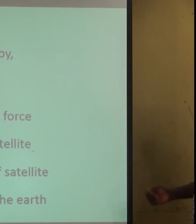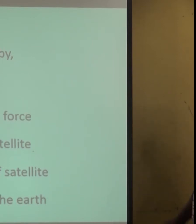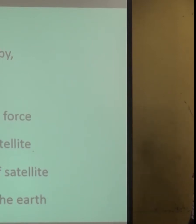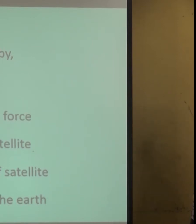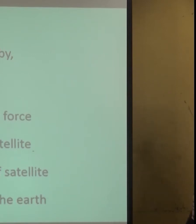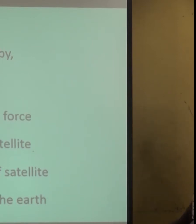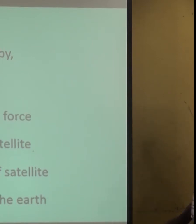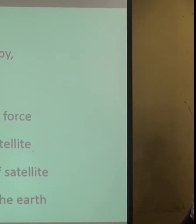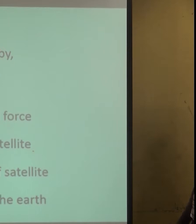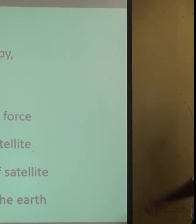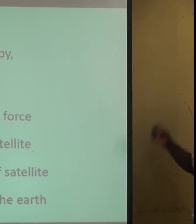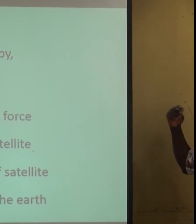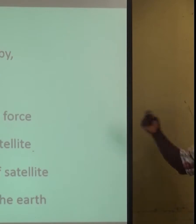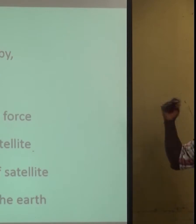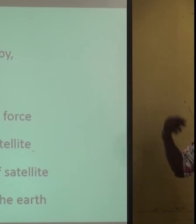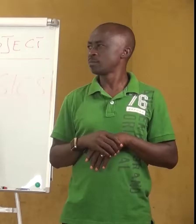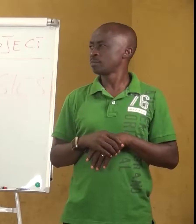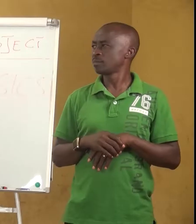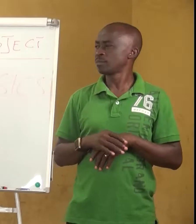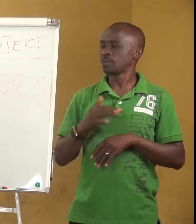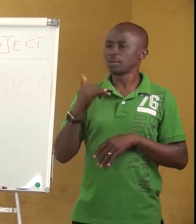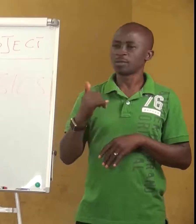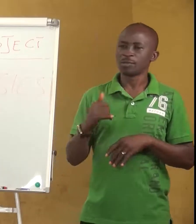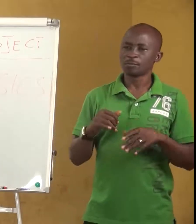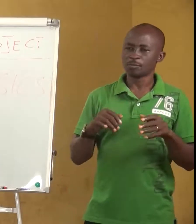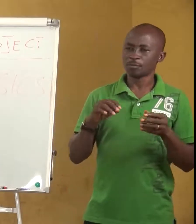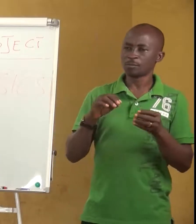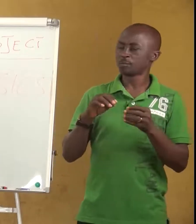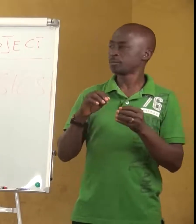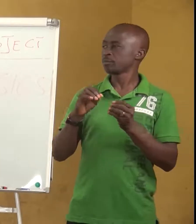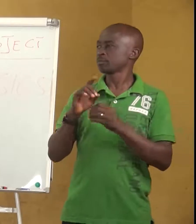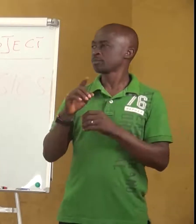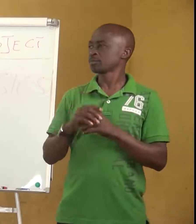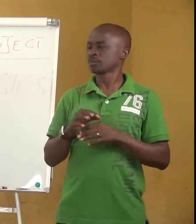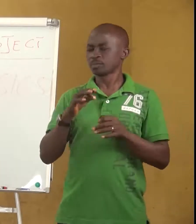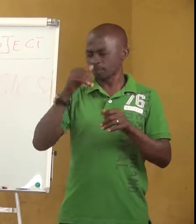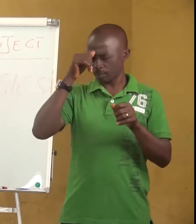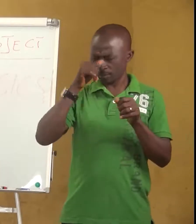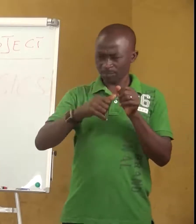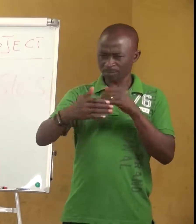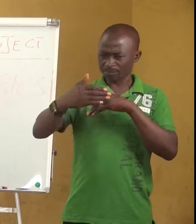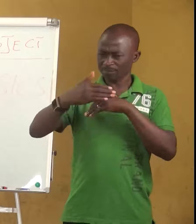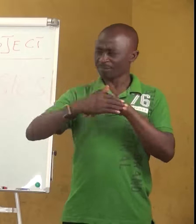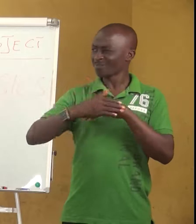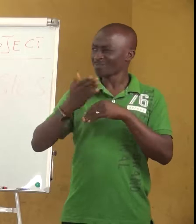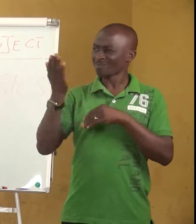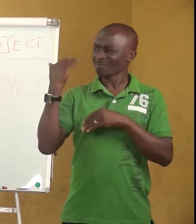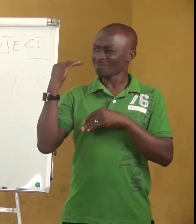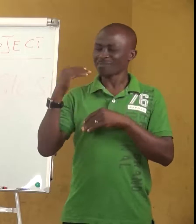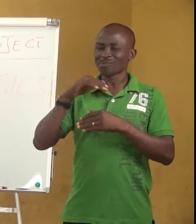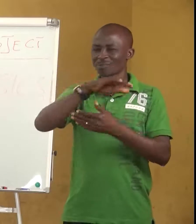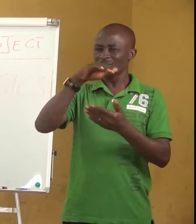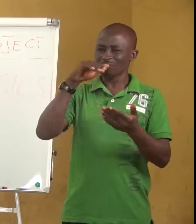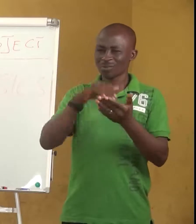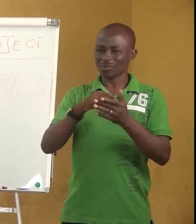Earth, and we call it equation 1. Now this equation also, if you remember back to circular motion